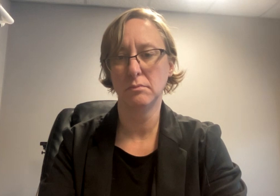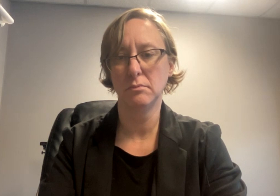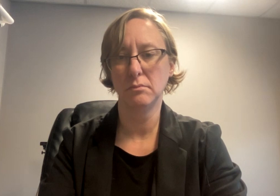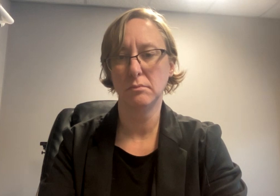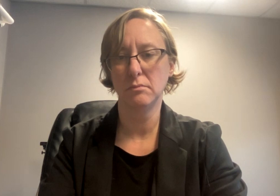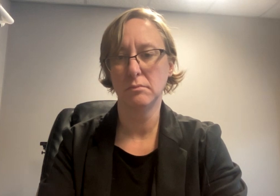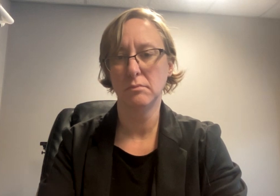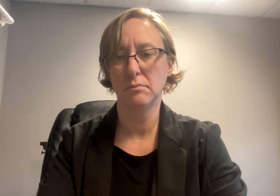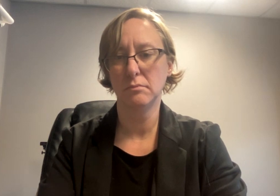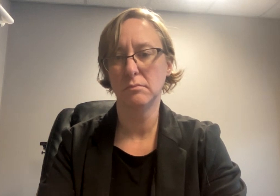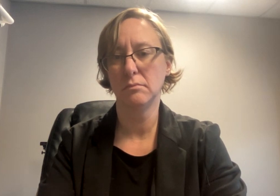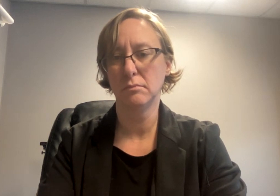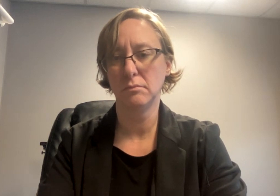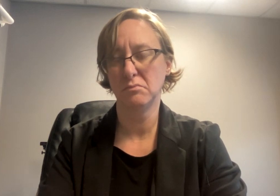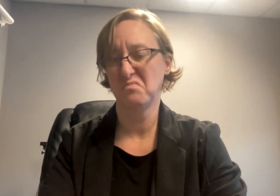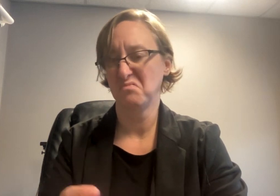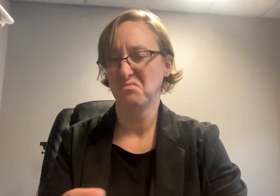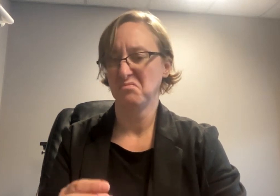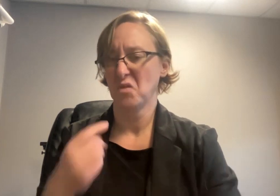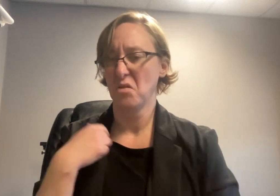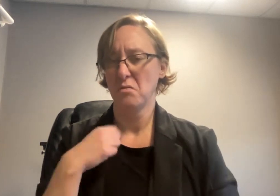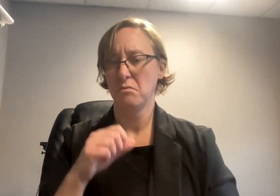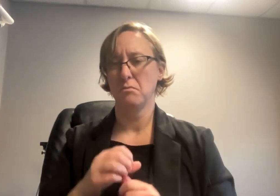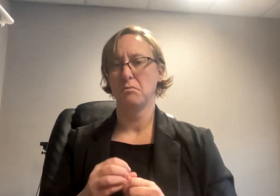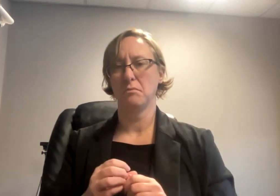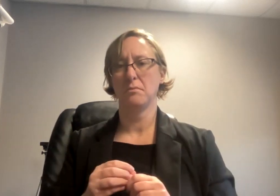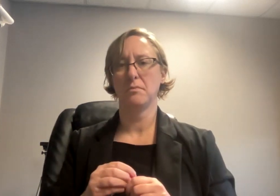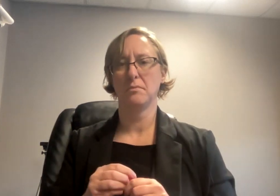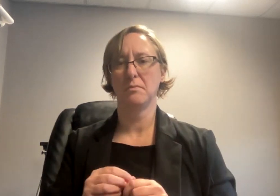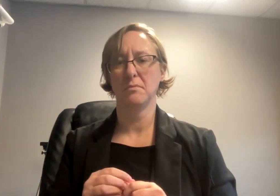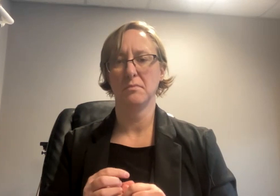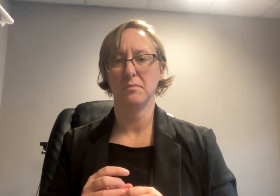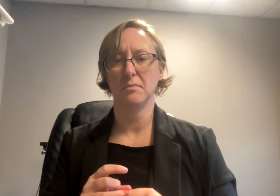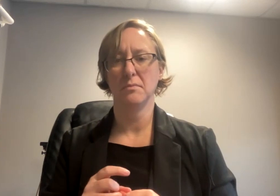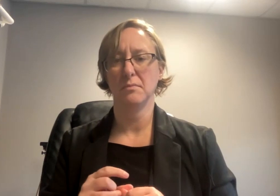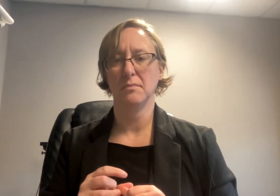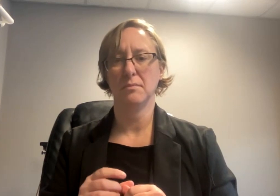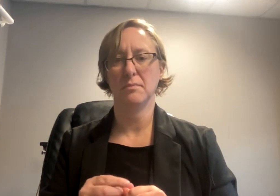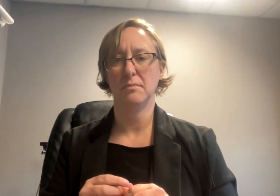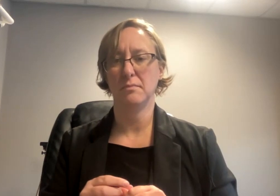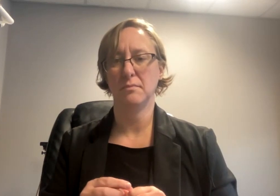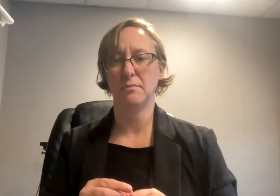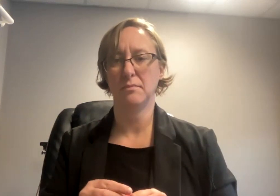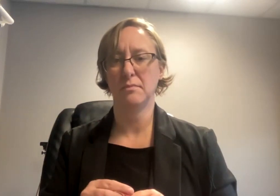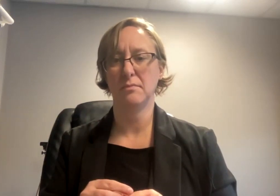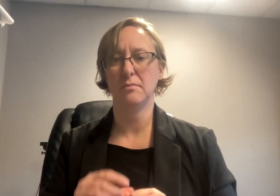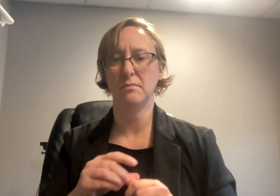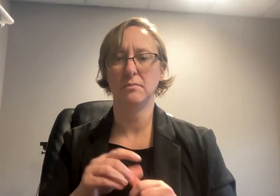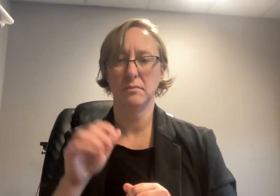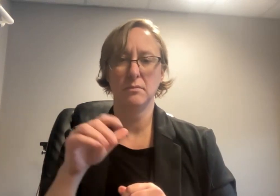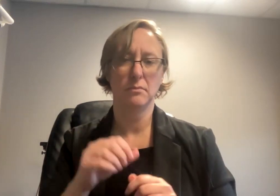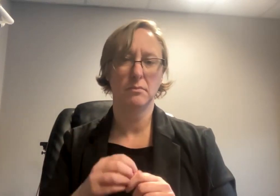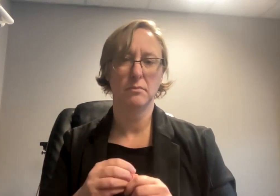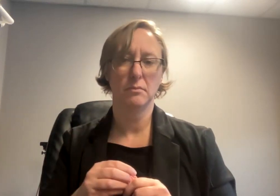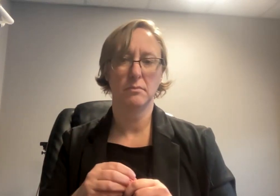the platform that I'm using specifically to collect data. And Amy's saying, what's the name of that? I can't remember the name